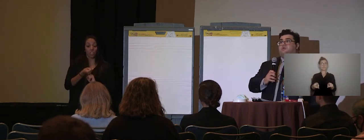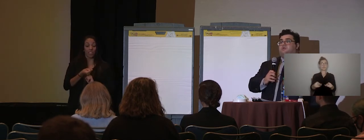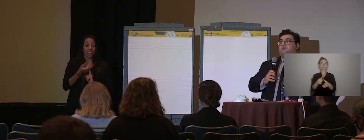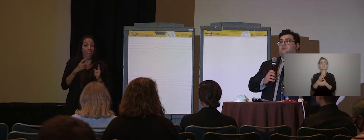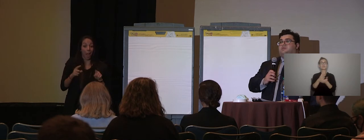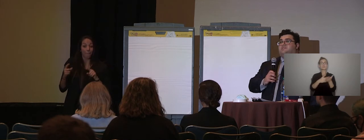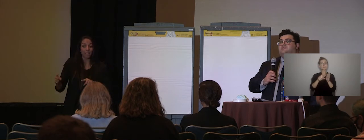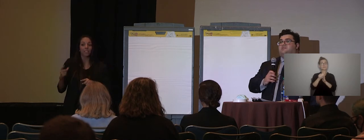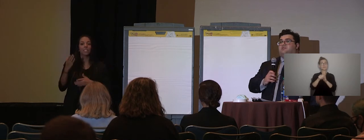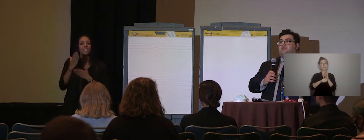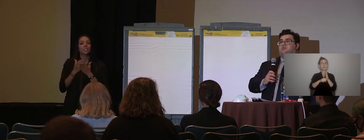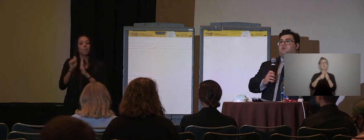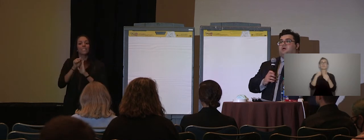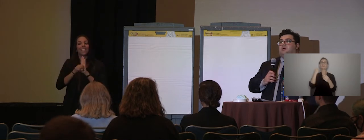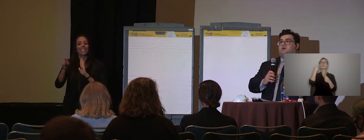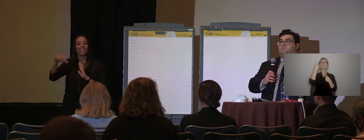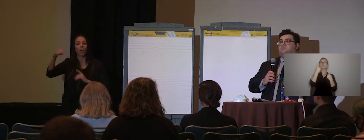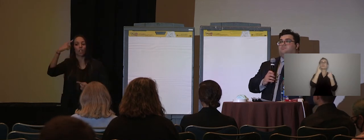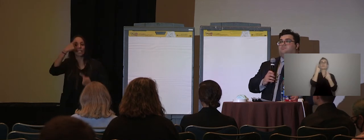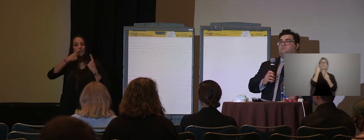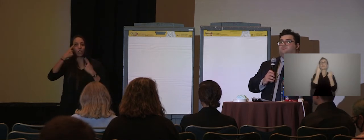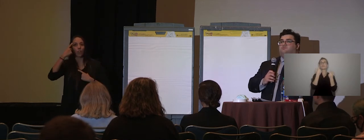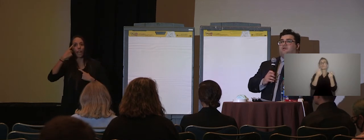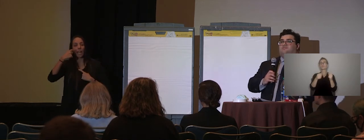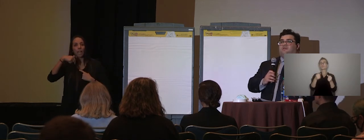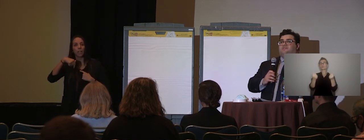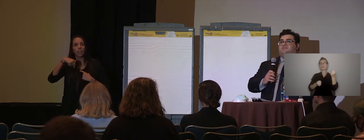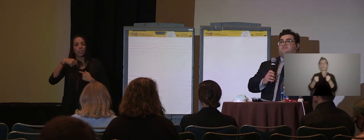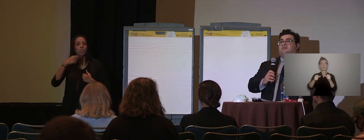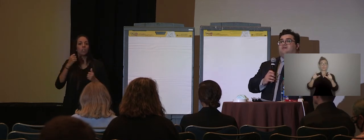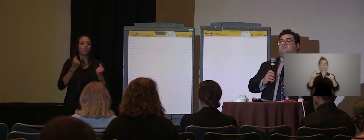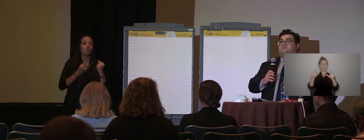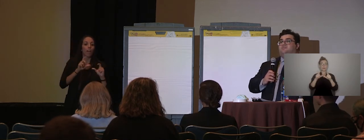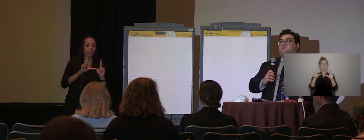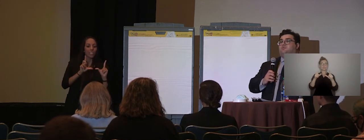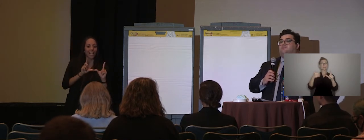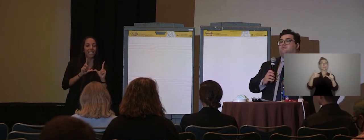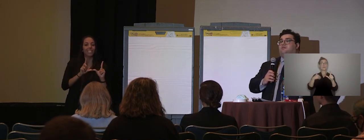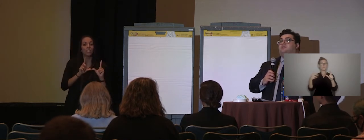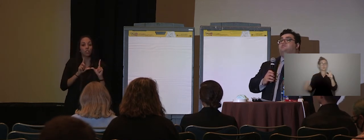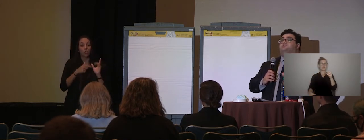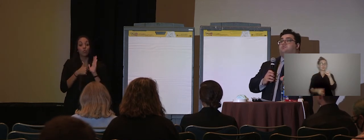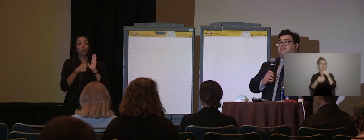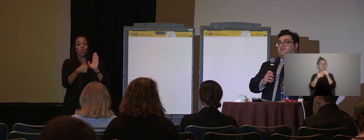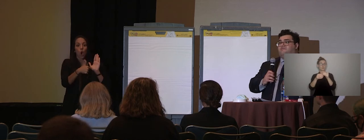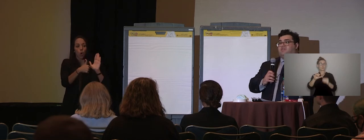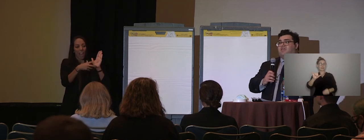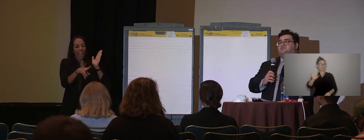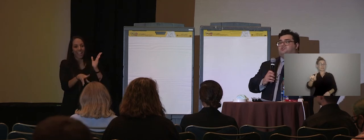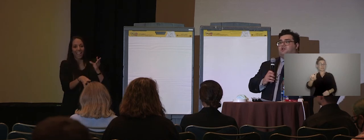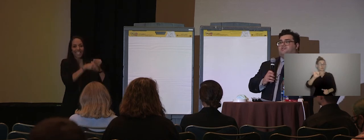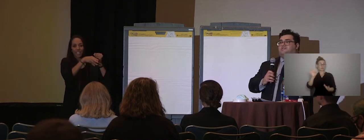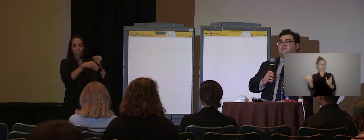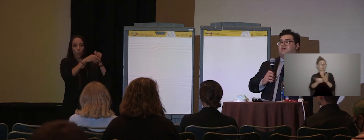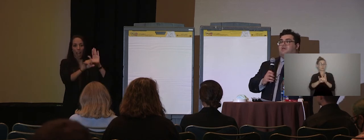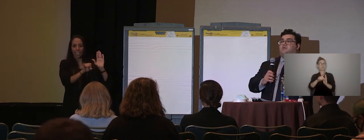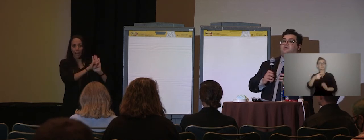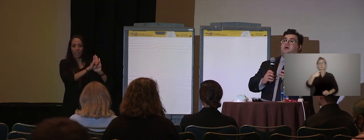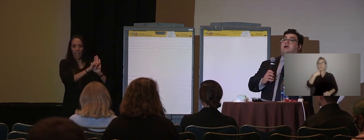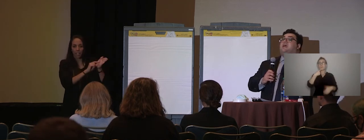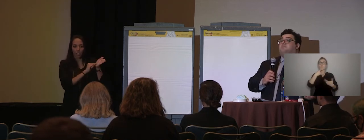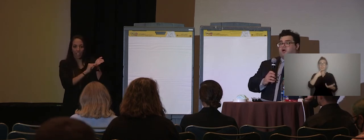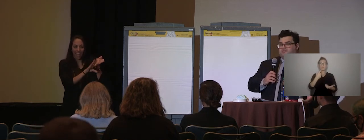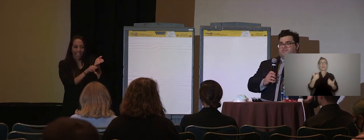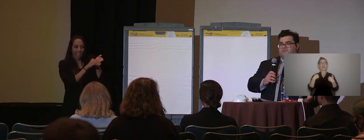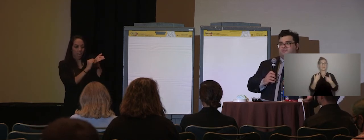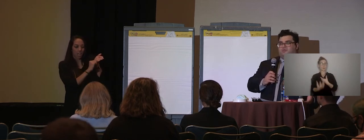are considering driver's licenses having some sort of an additional identification on it saying that